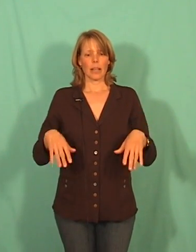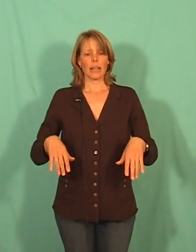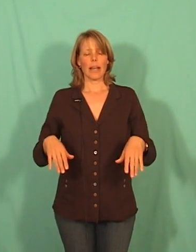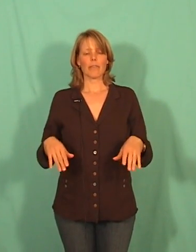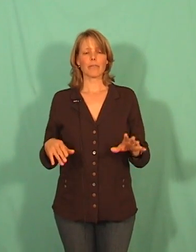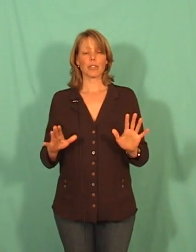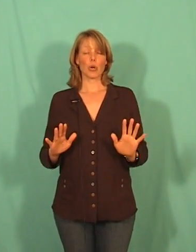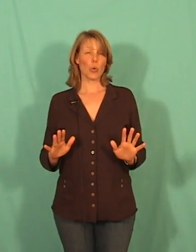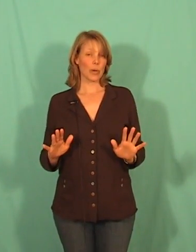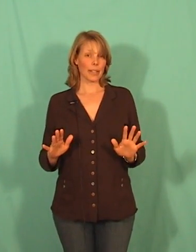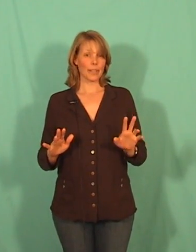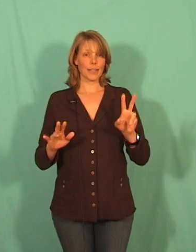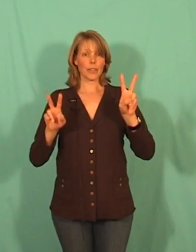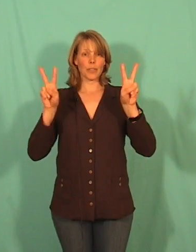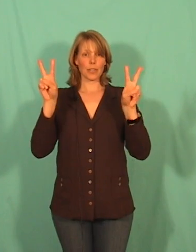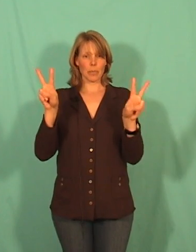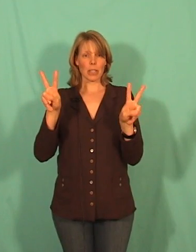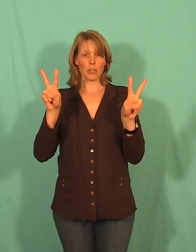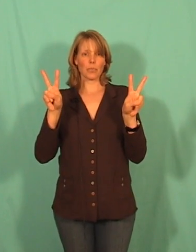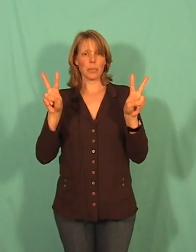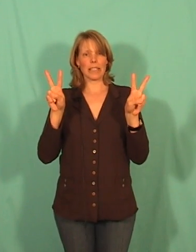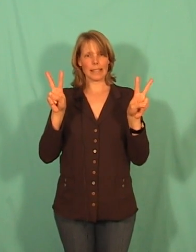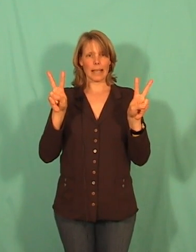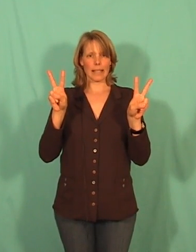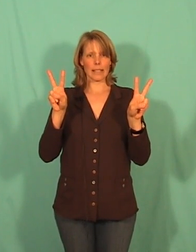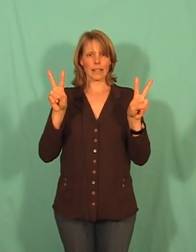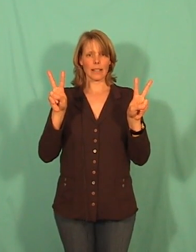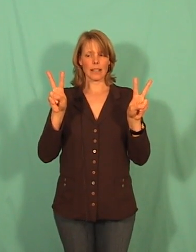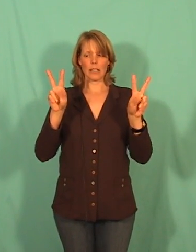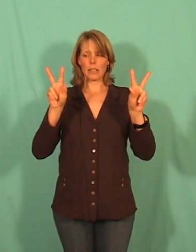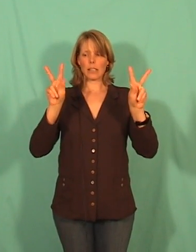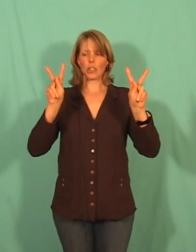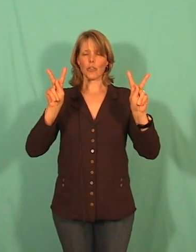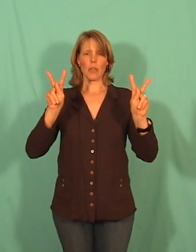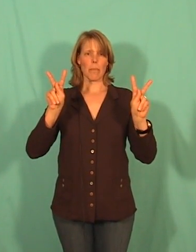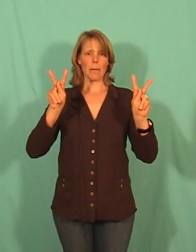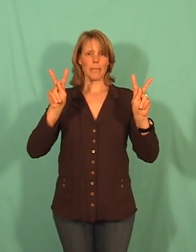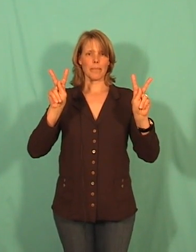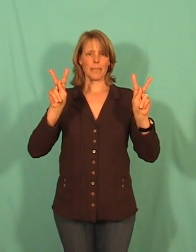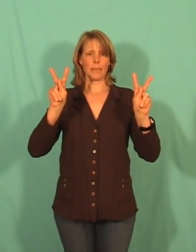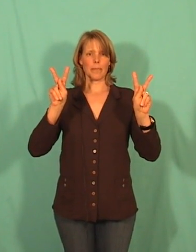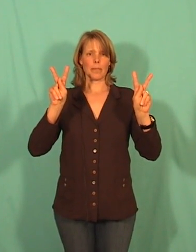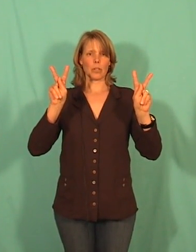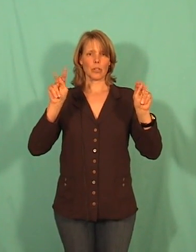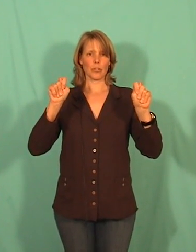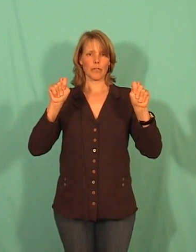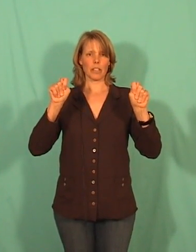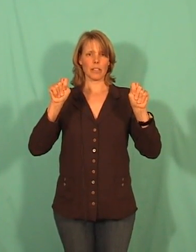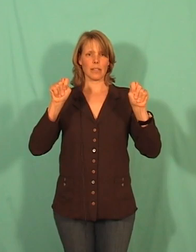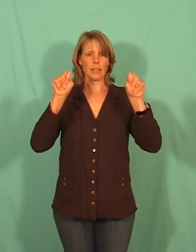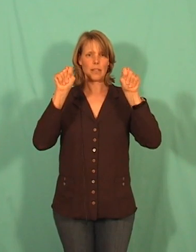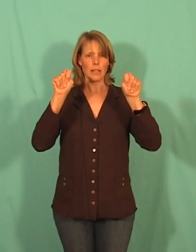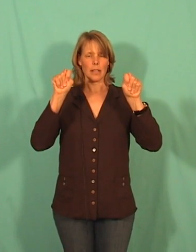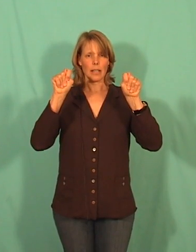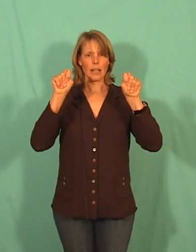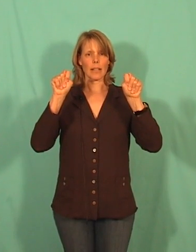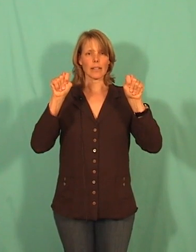Now for toys, you're going to make two peace signs. Stick your thumb up, close your fists, and this is a